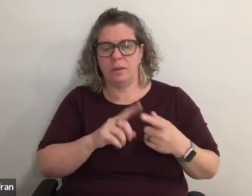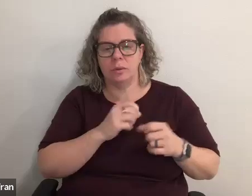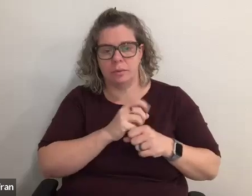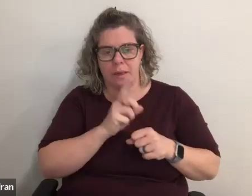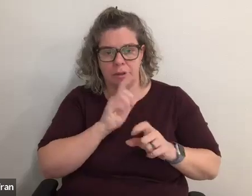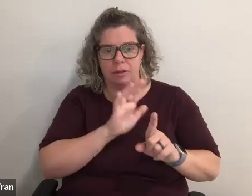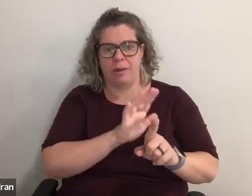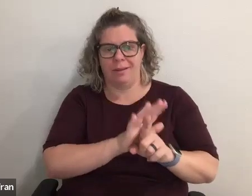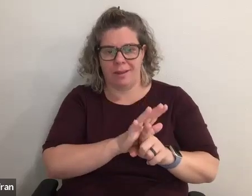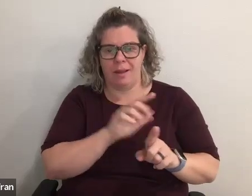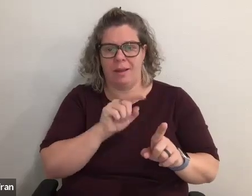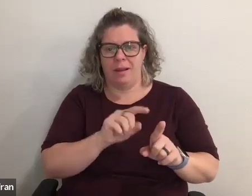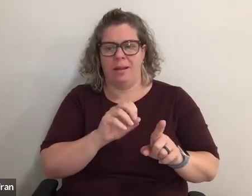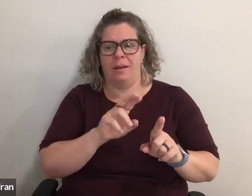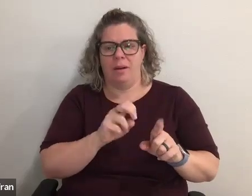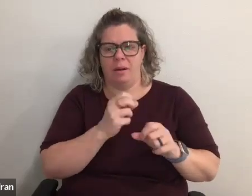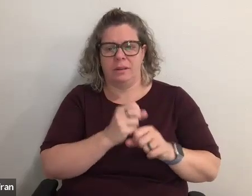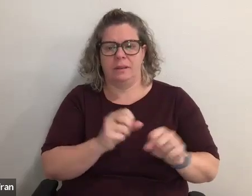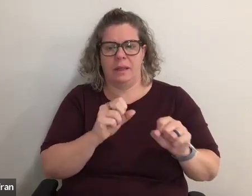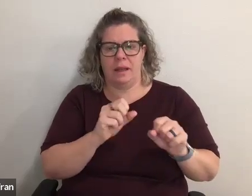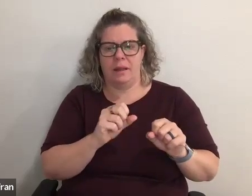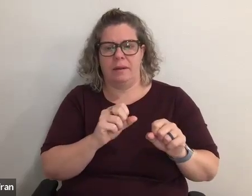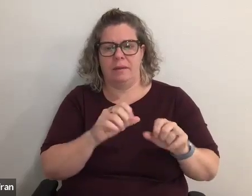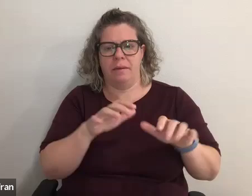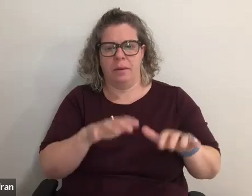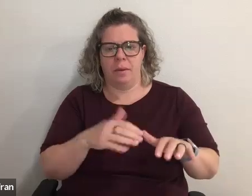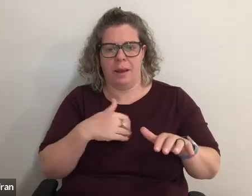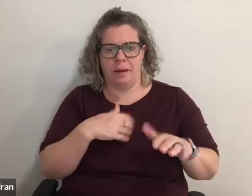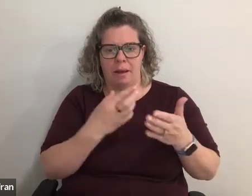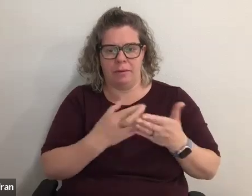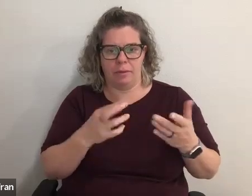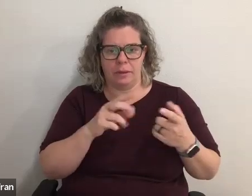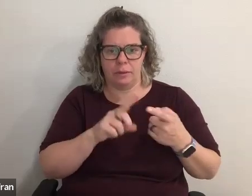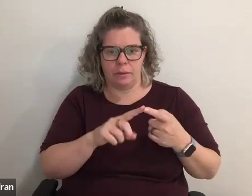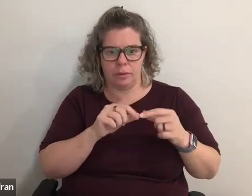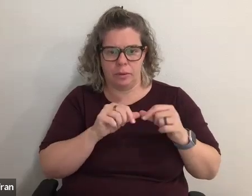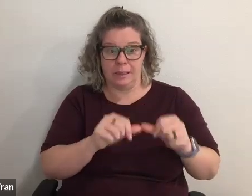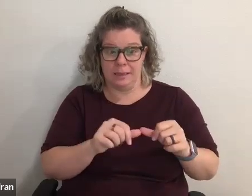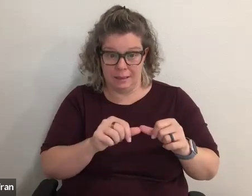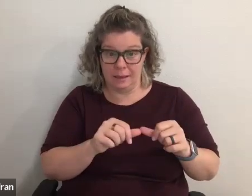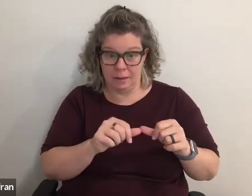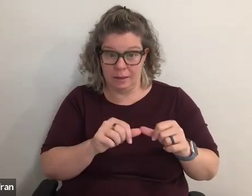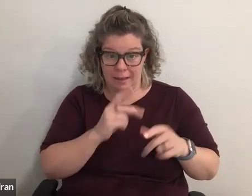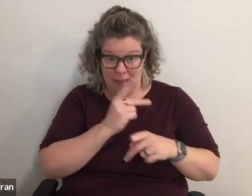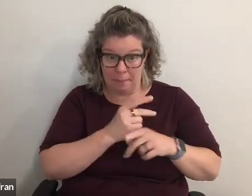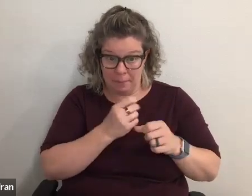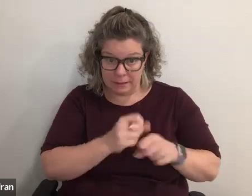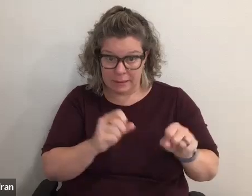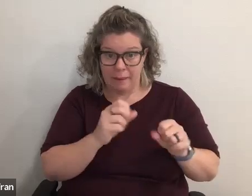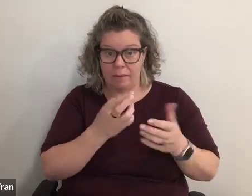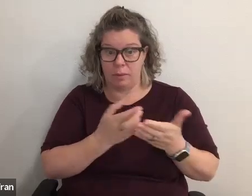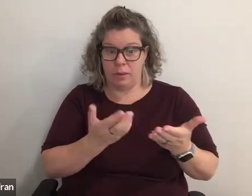that they are safe and ensure that they have the resources to continue to be safe and have the resources they